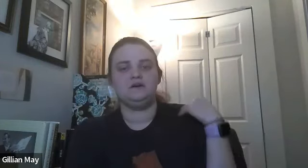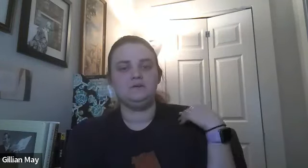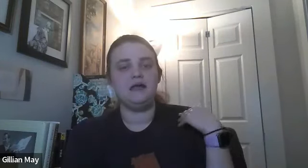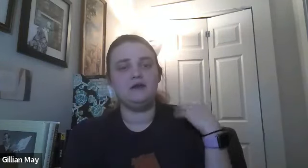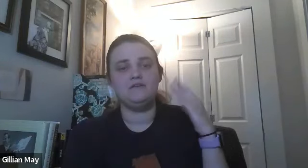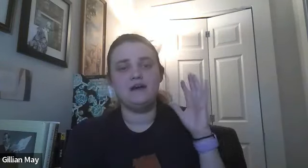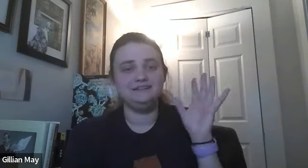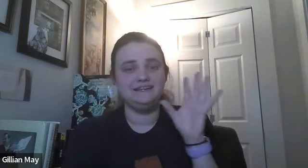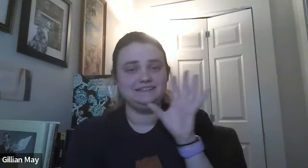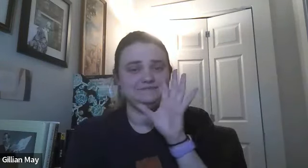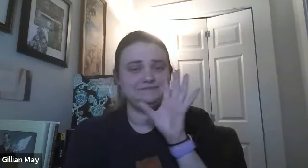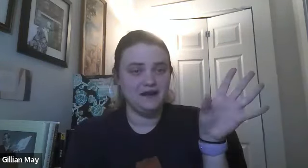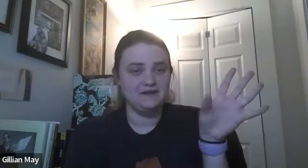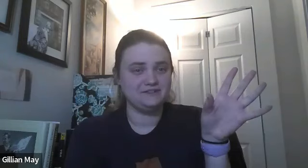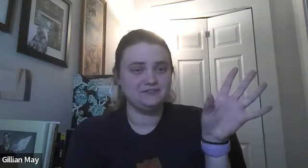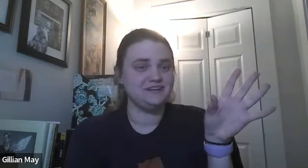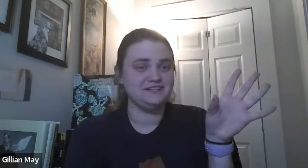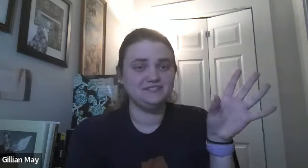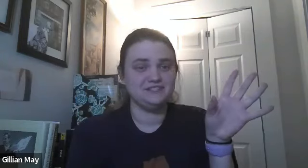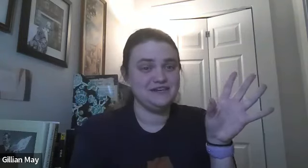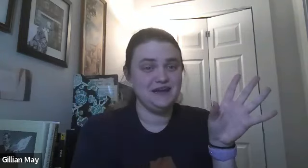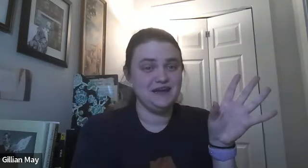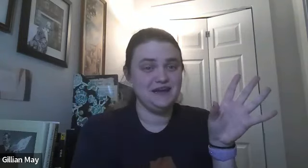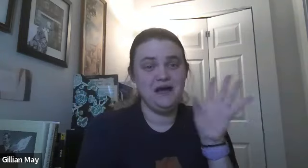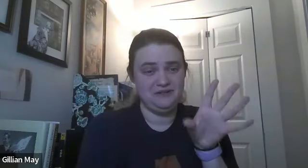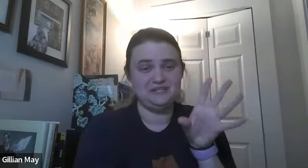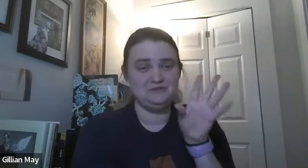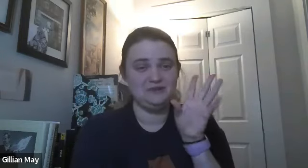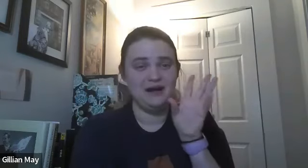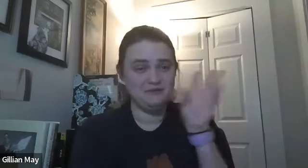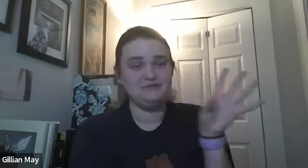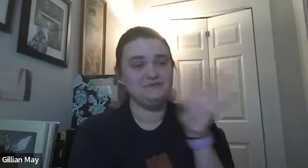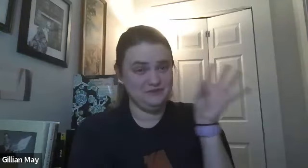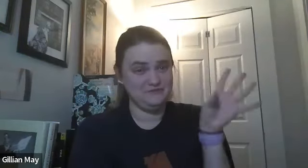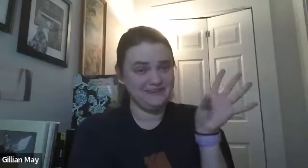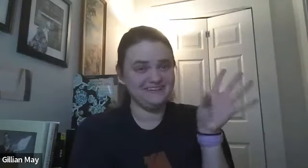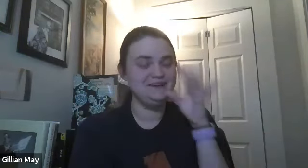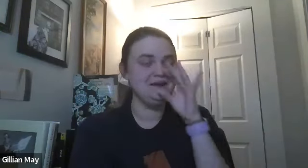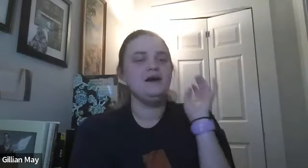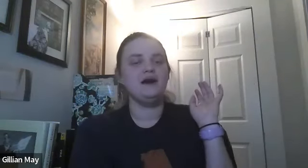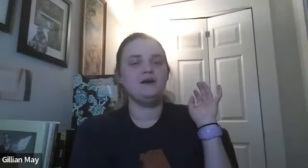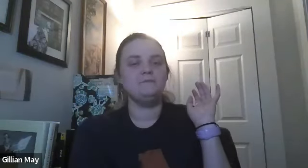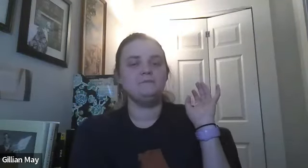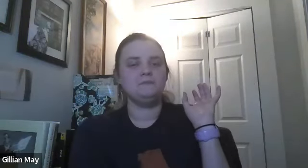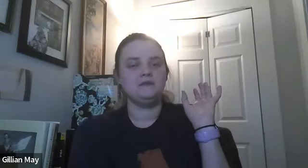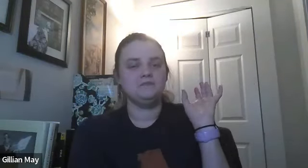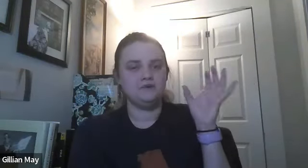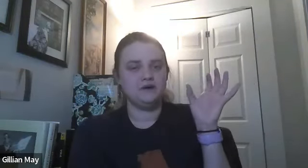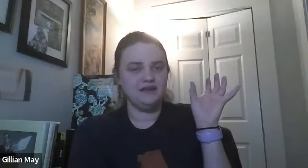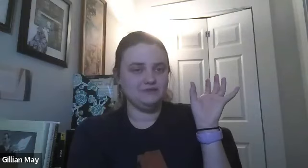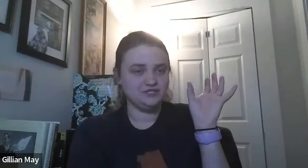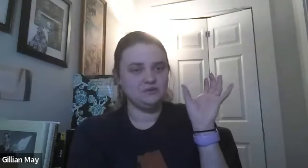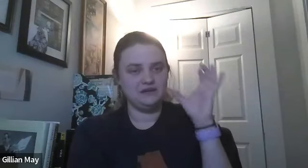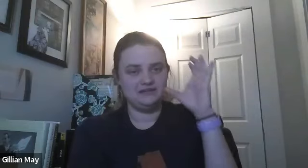So I know I've added like five extra signs just now. I apologize. I will review them again. But I was just wanting to say,